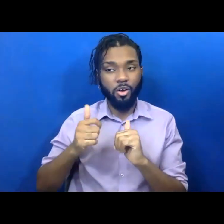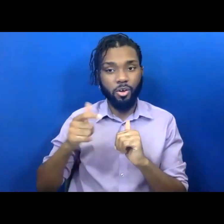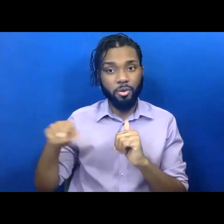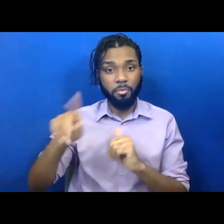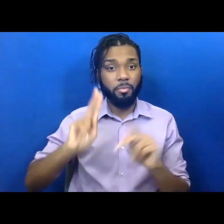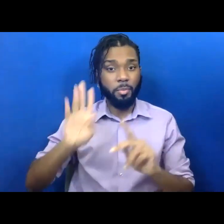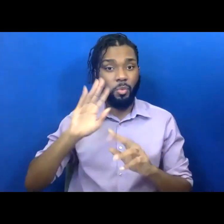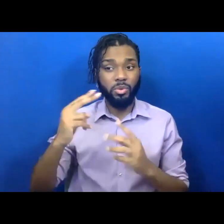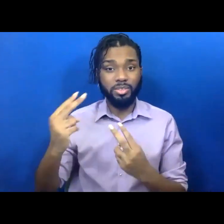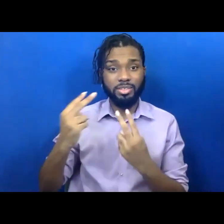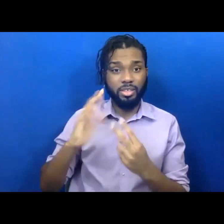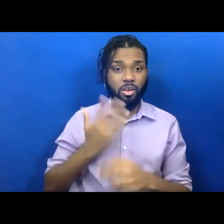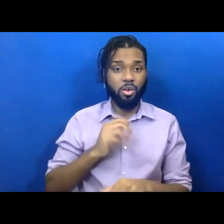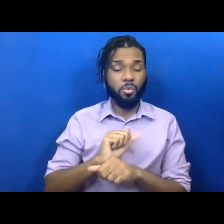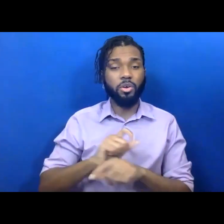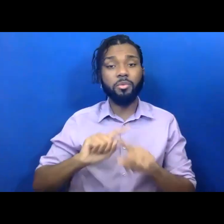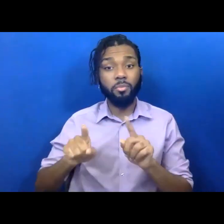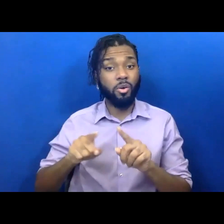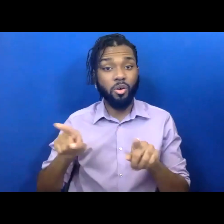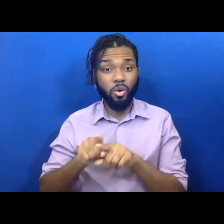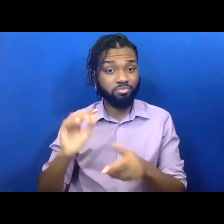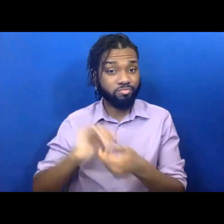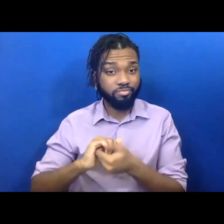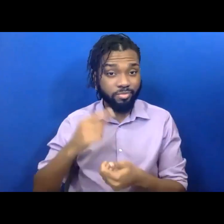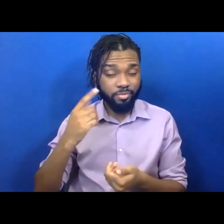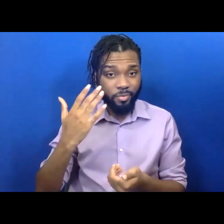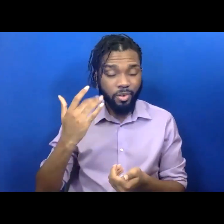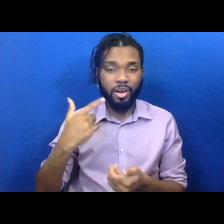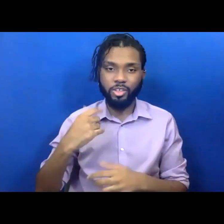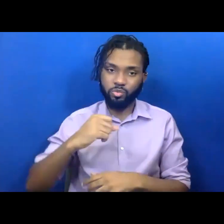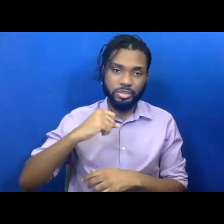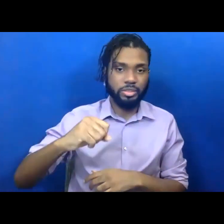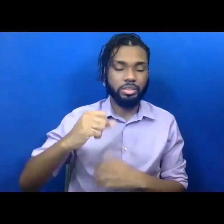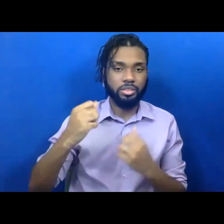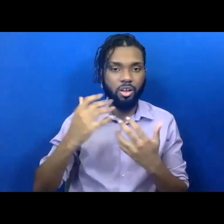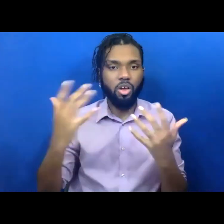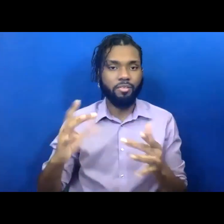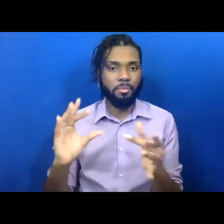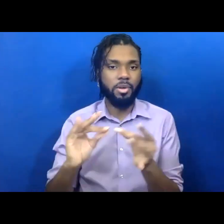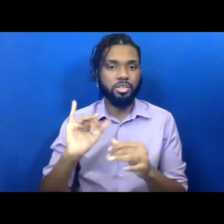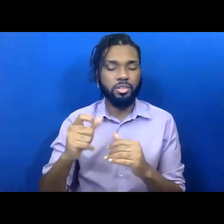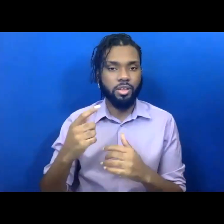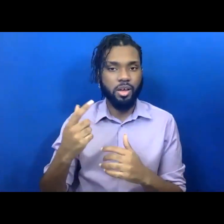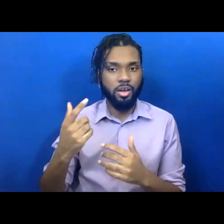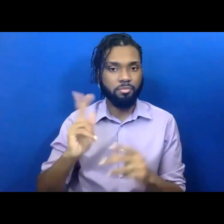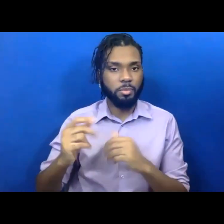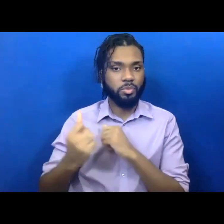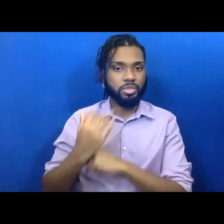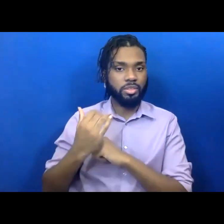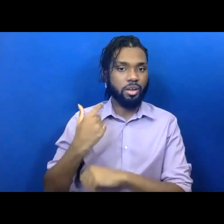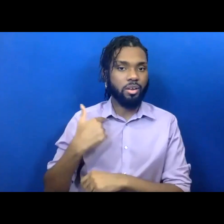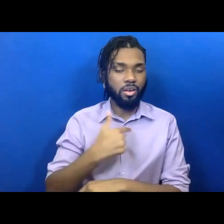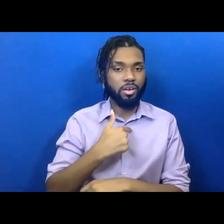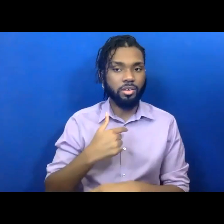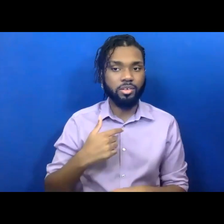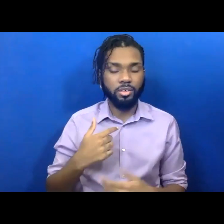work, but also to resist a lot of the messaging that comes our way as far as what we are supposed to